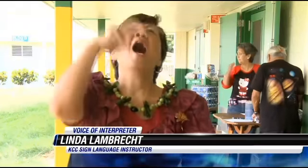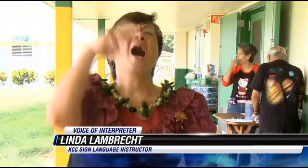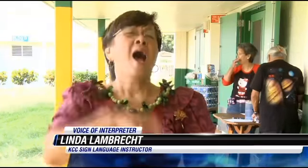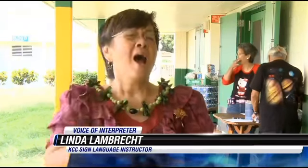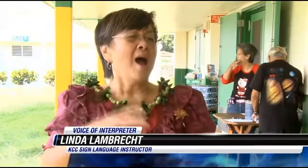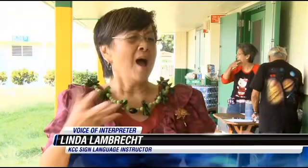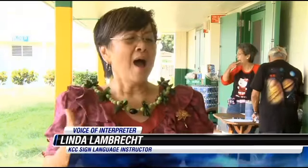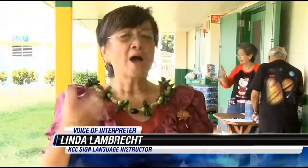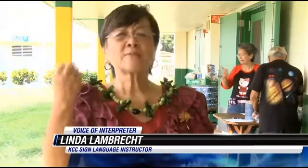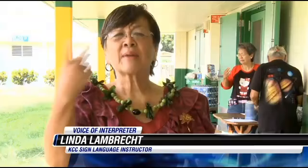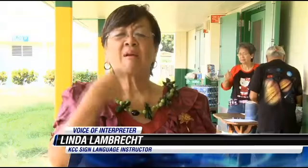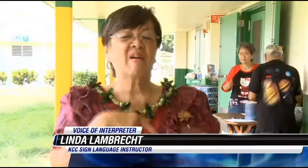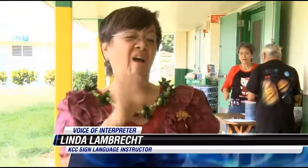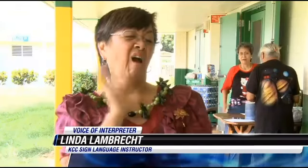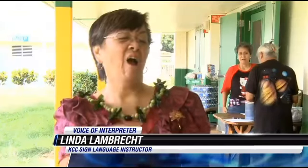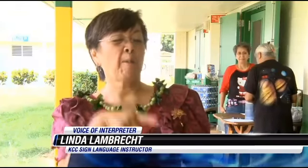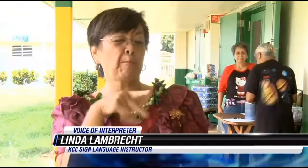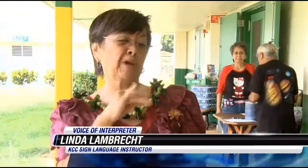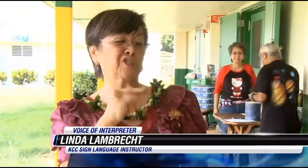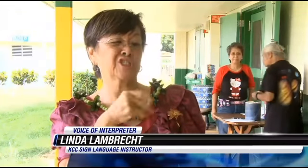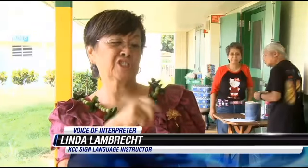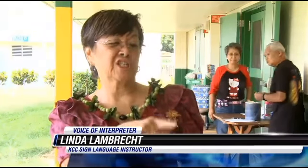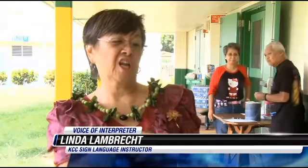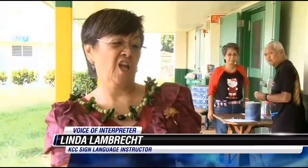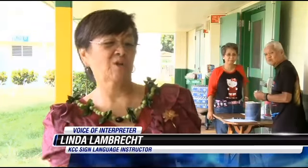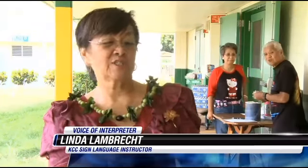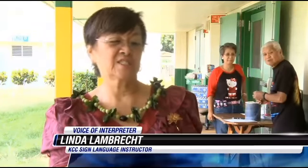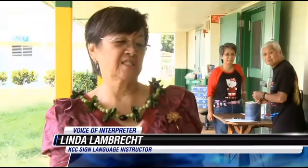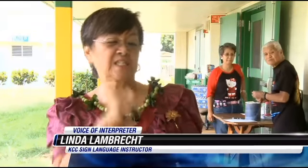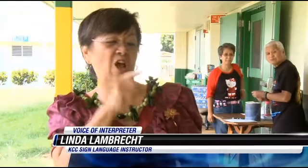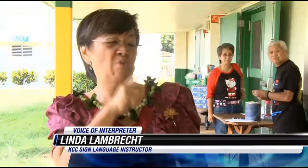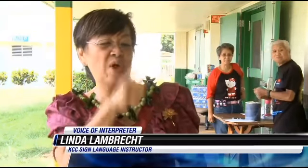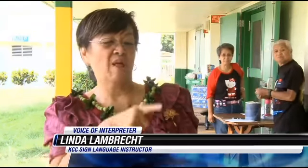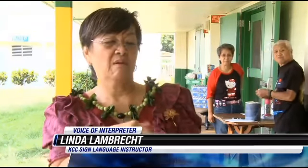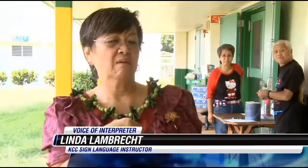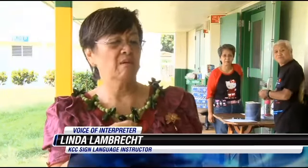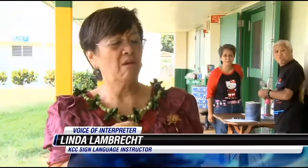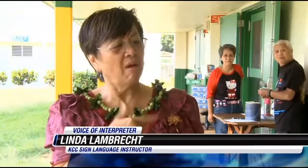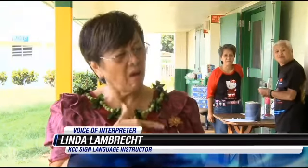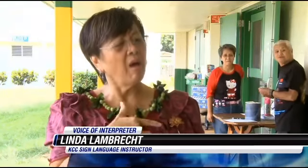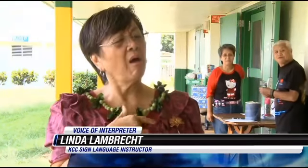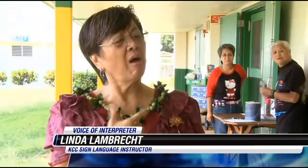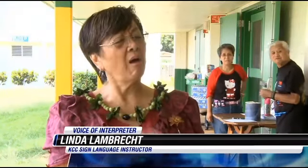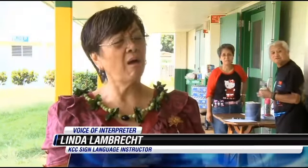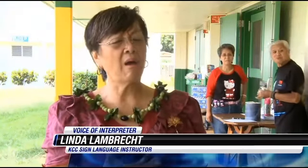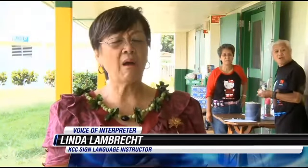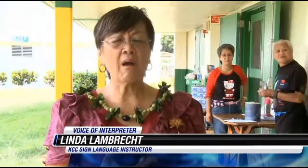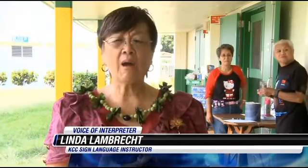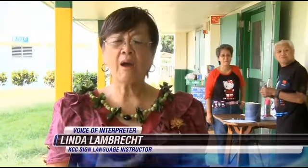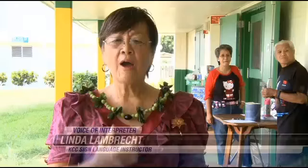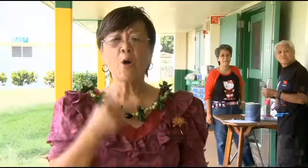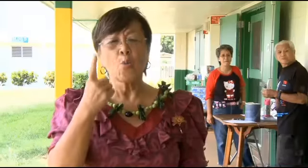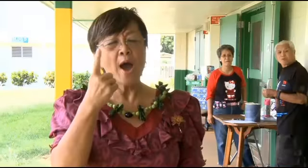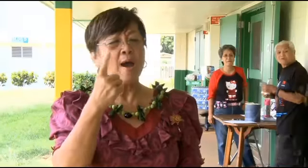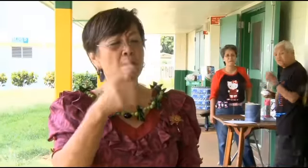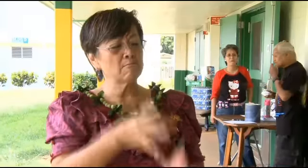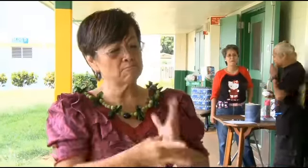like jumping. I'm so ecstatic. Oh, all these years people said, oh, that's just pidgin. It's pidgin language. It's pidgin sign.